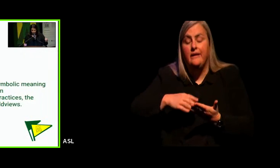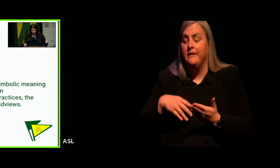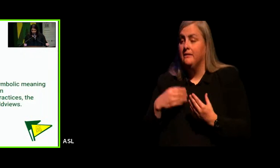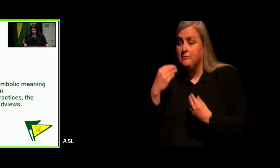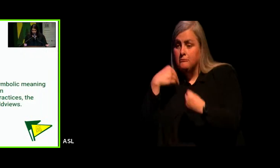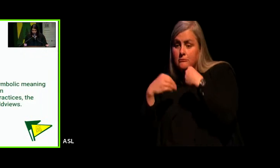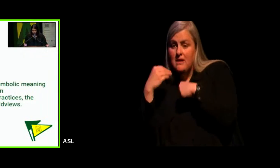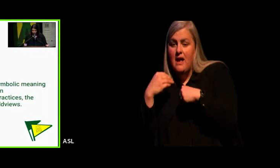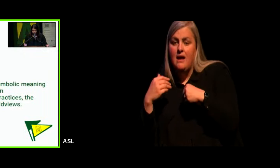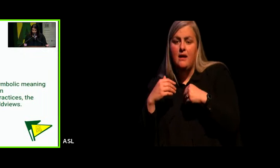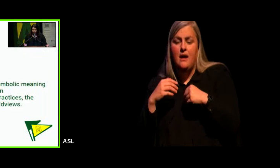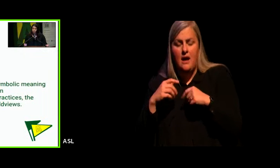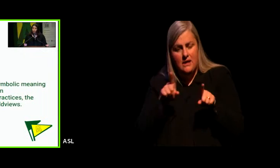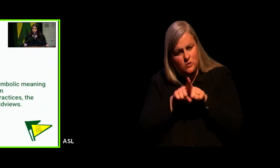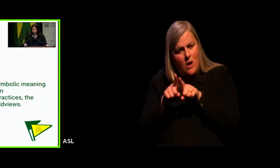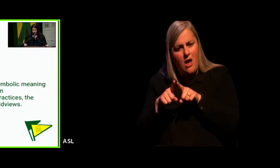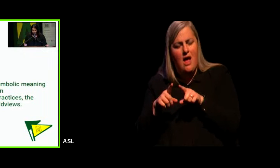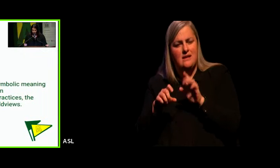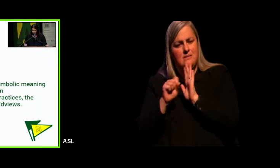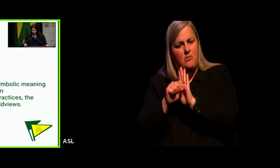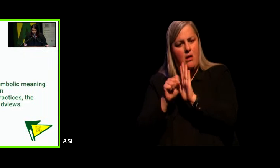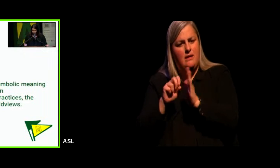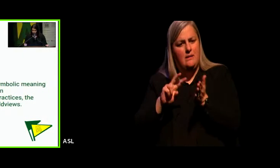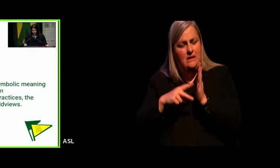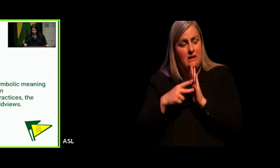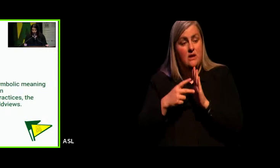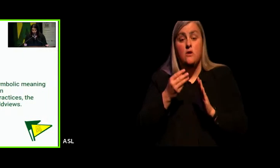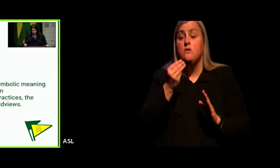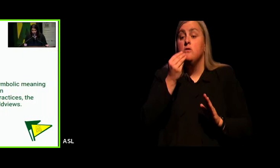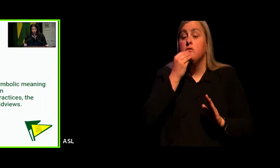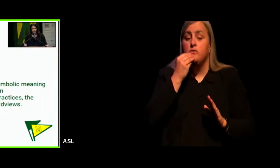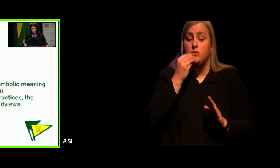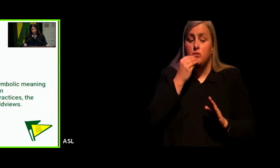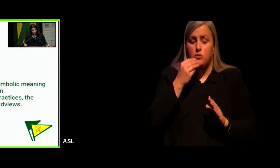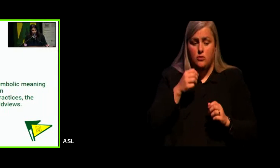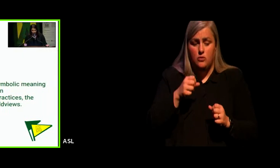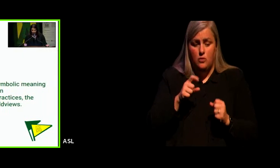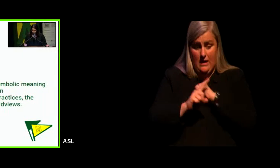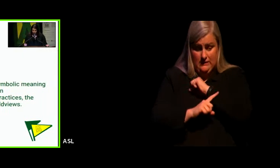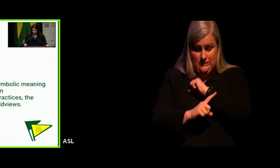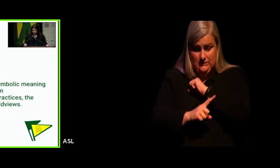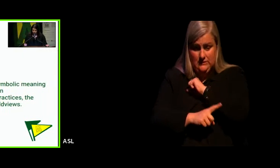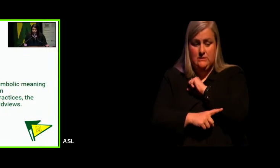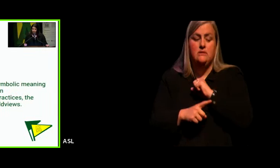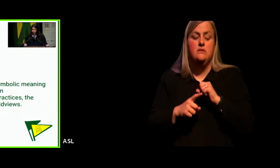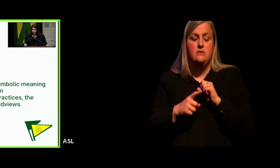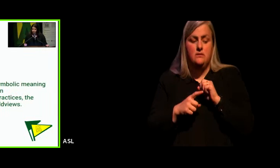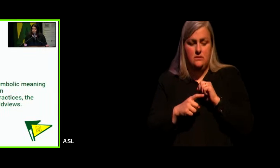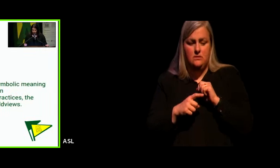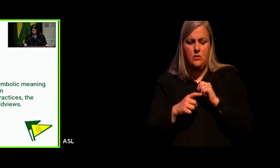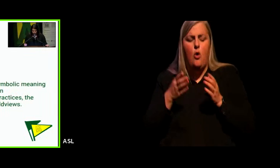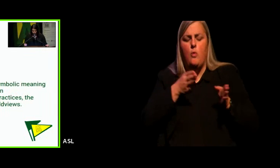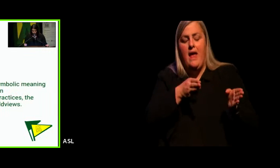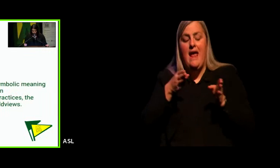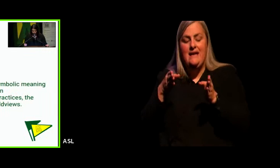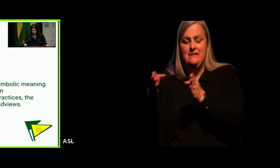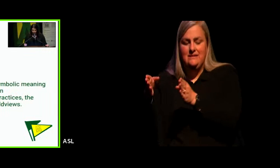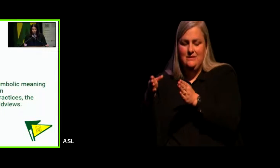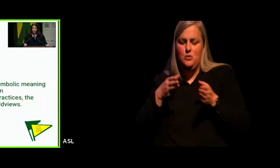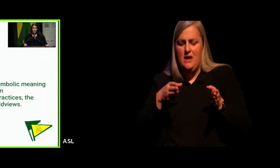symbolic meaning. Foodways often serve to mark group membership and belonging, as well as difference and